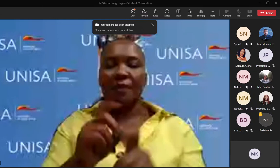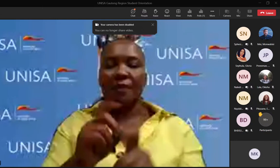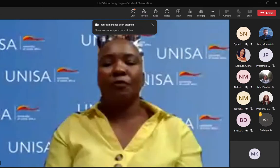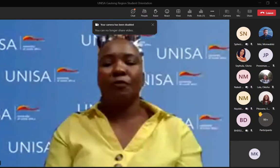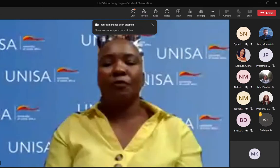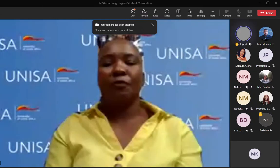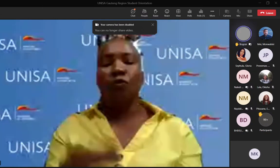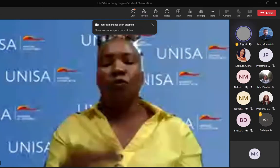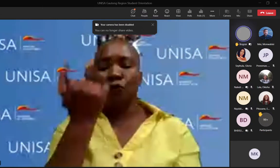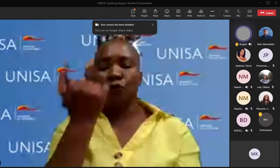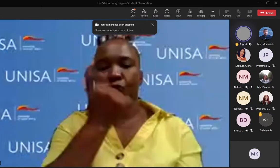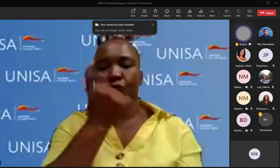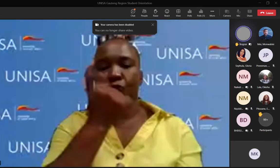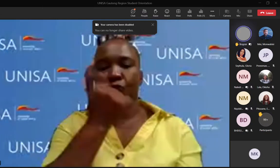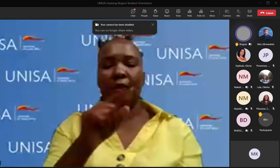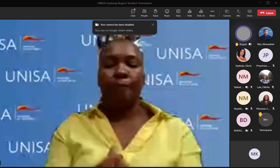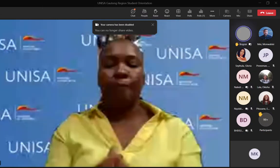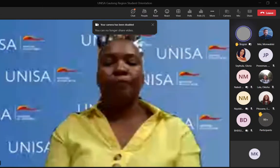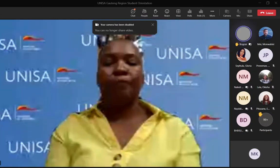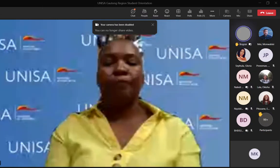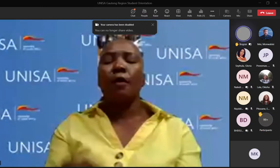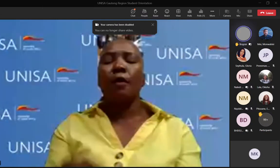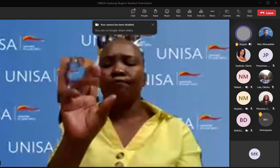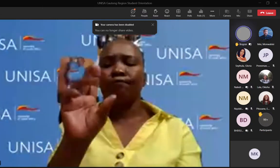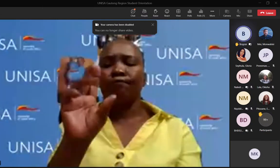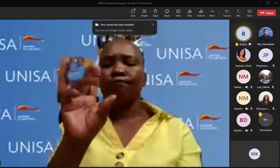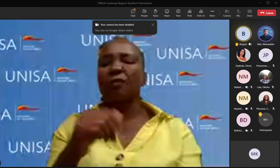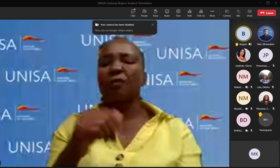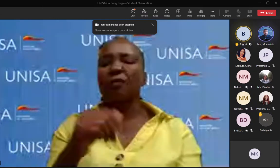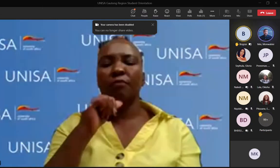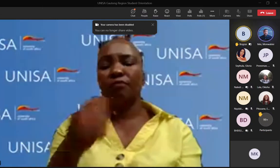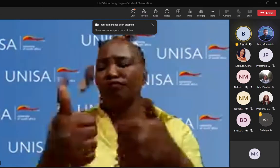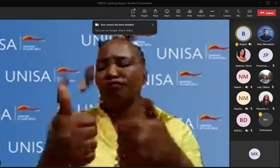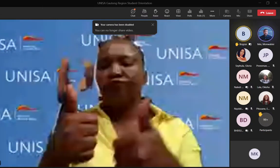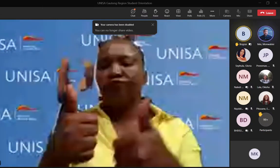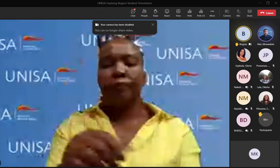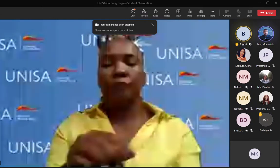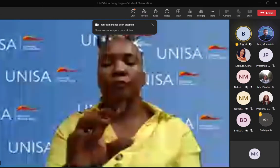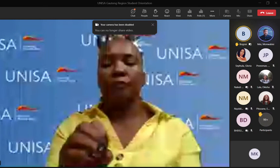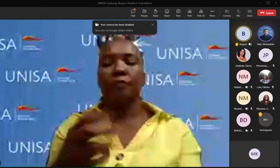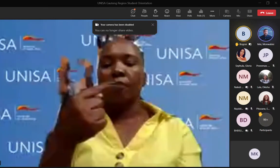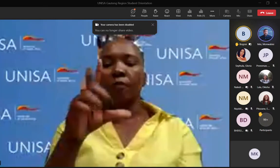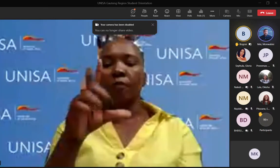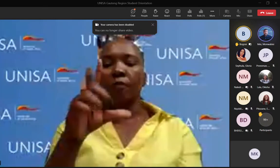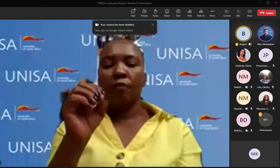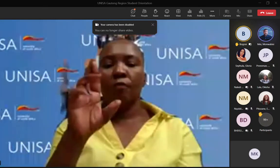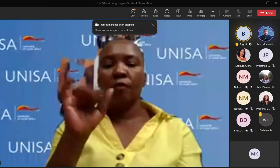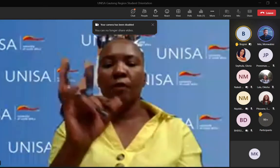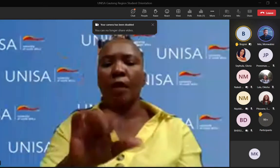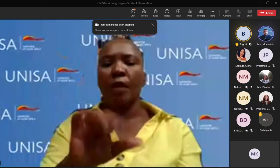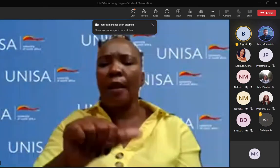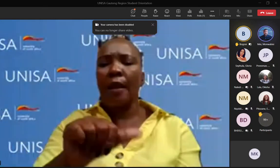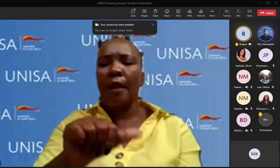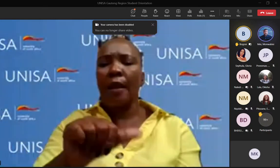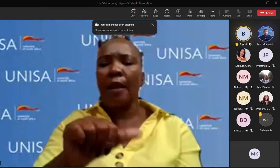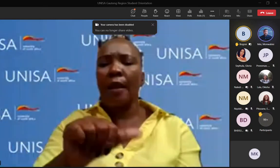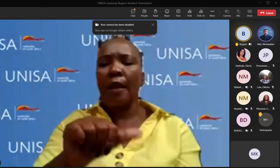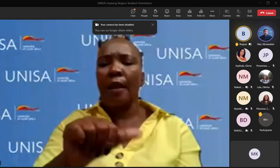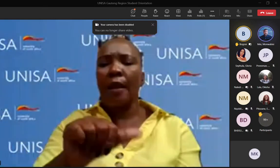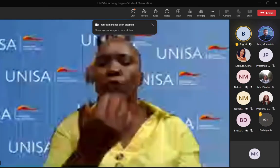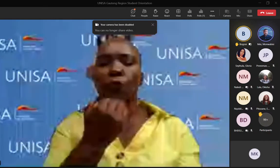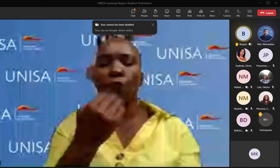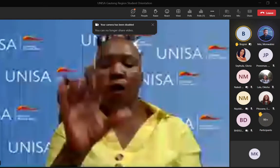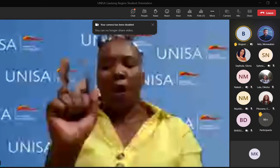okay no it's no test thank you for Jose um who's following a corner